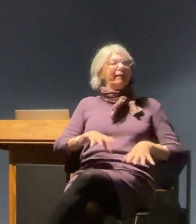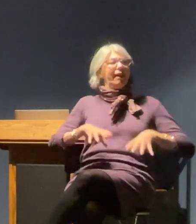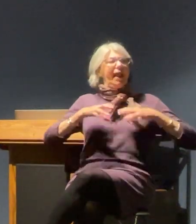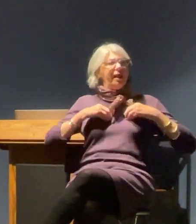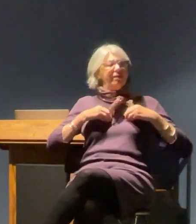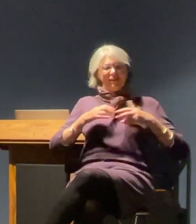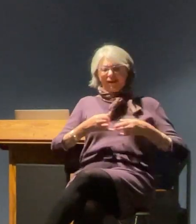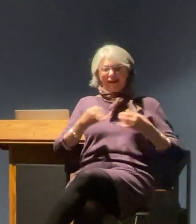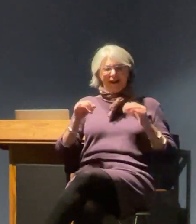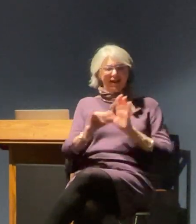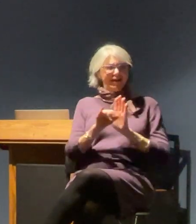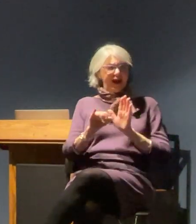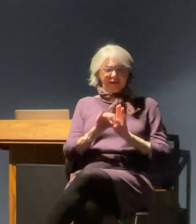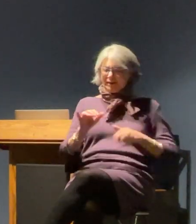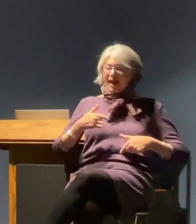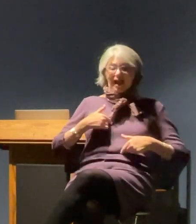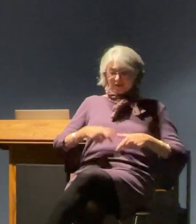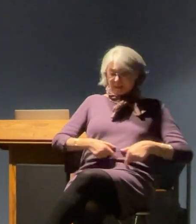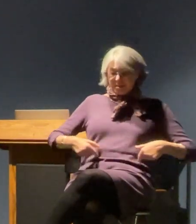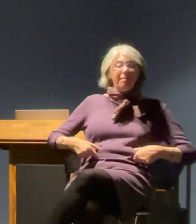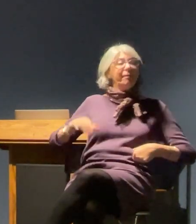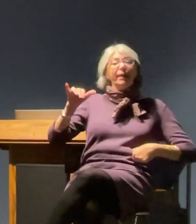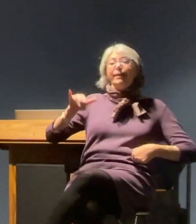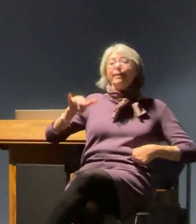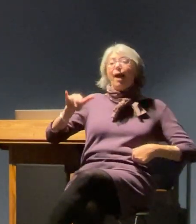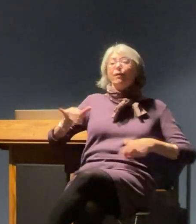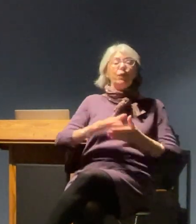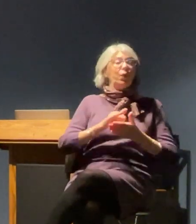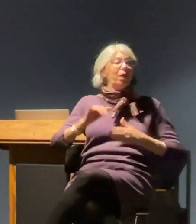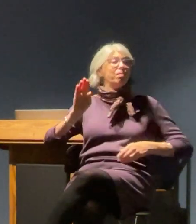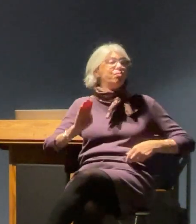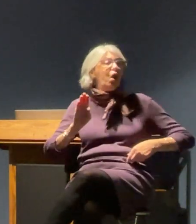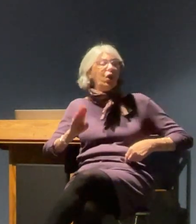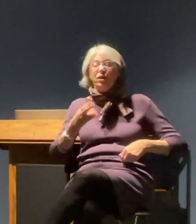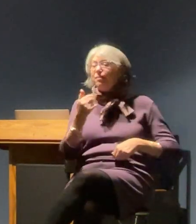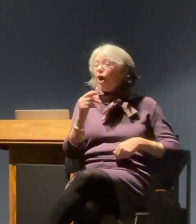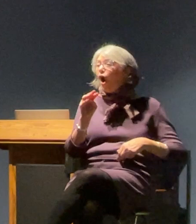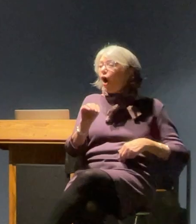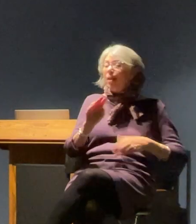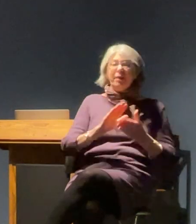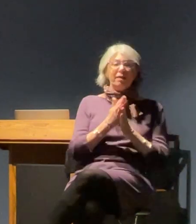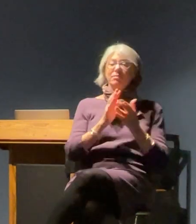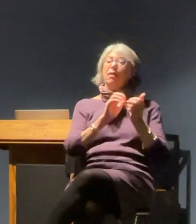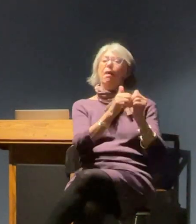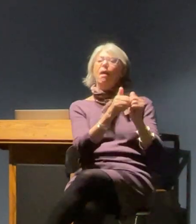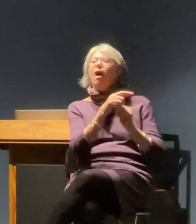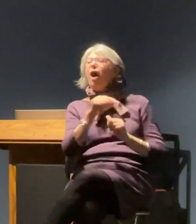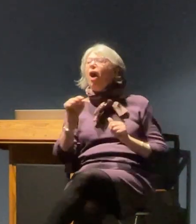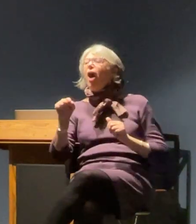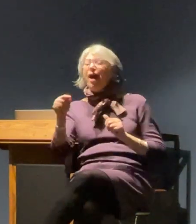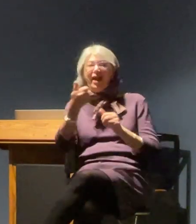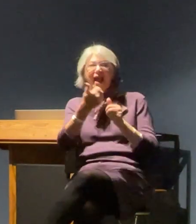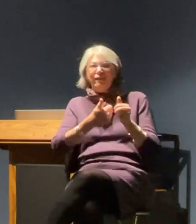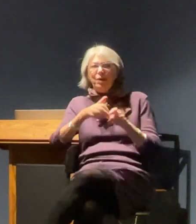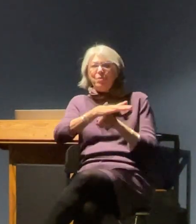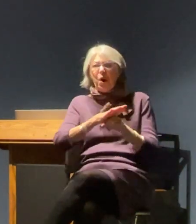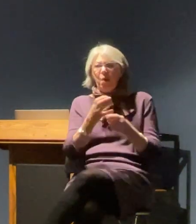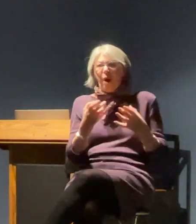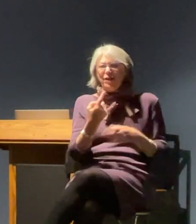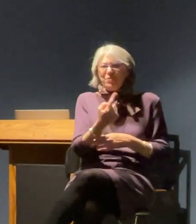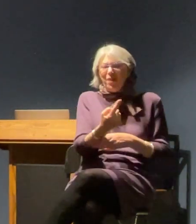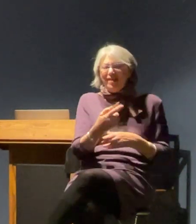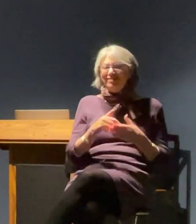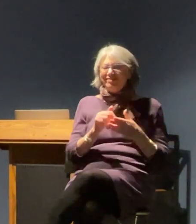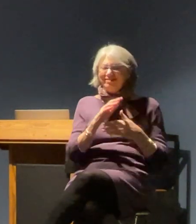on their belt Yonkers, New York, for example, Brooklyn, Harlem. Then it becomes a competition because every borough wants one, right? There's a whole